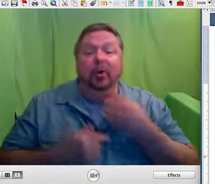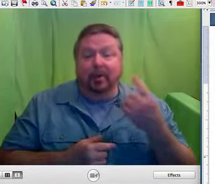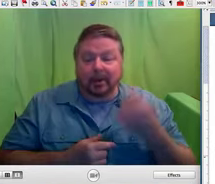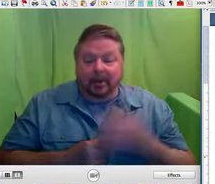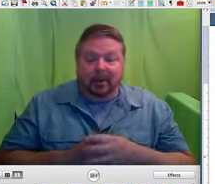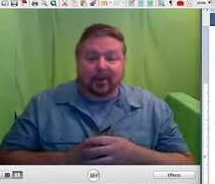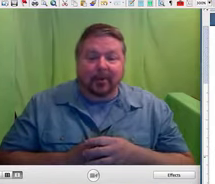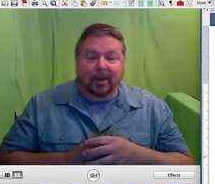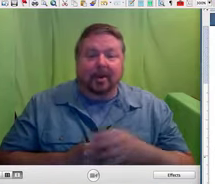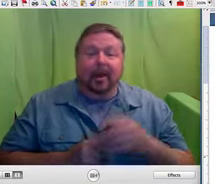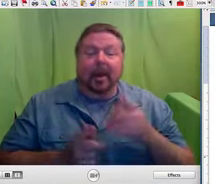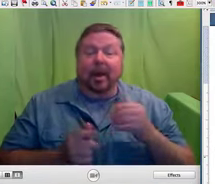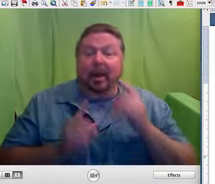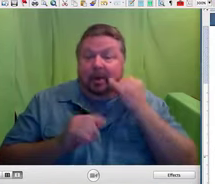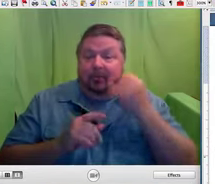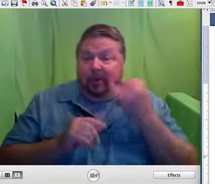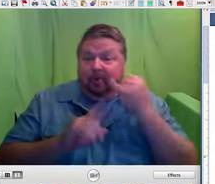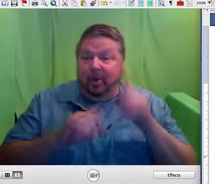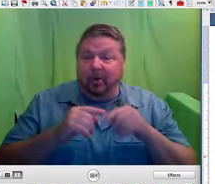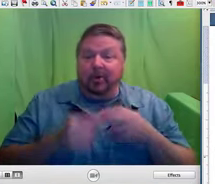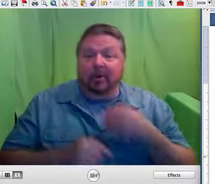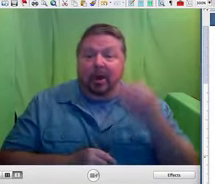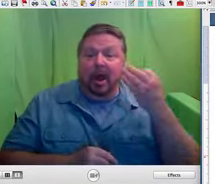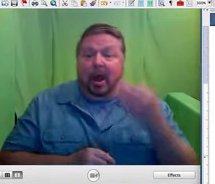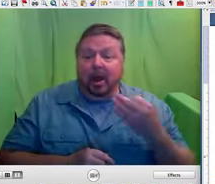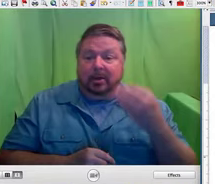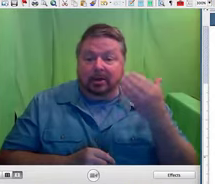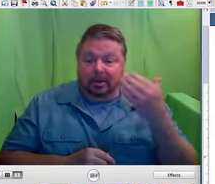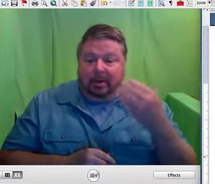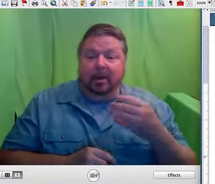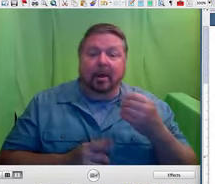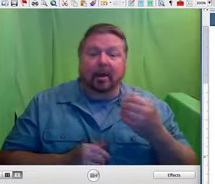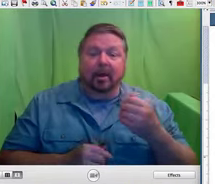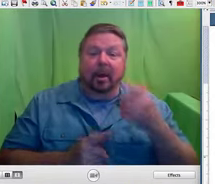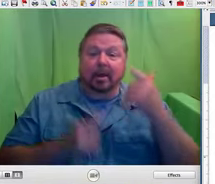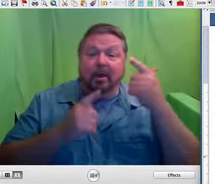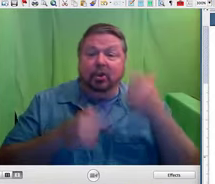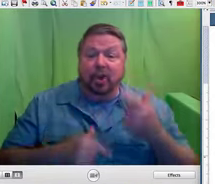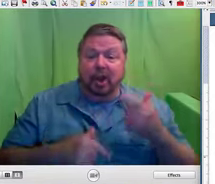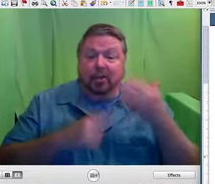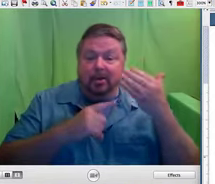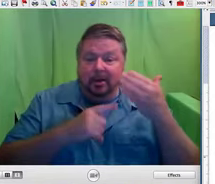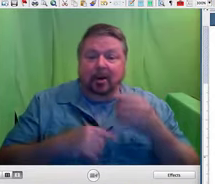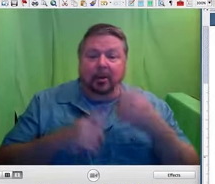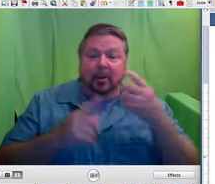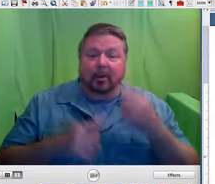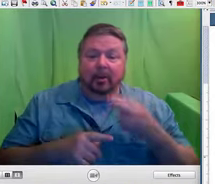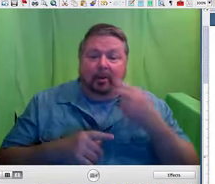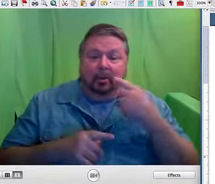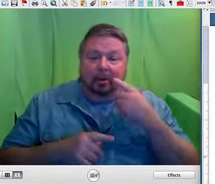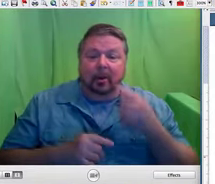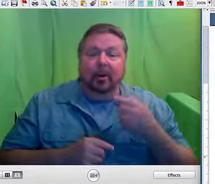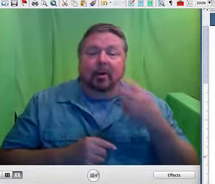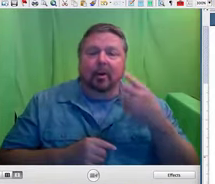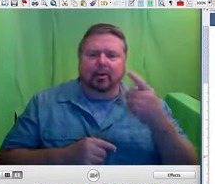hood, okay, if you go into the hut, and then shut the